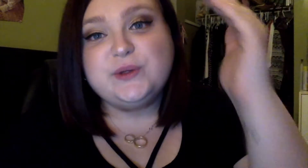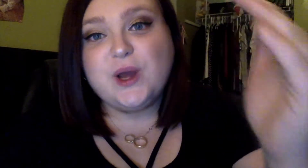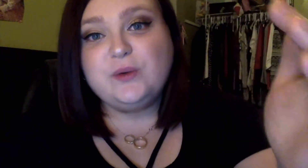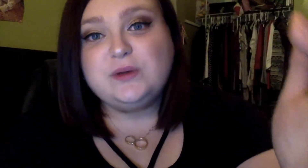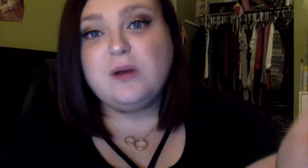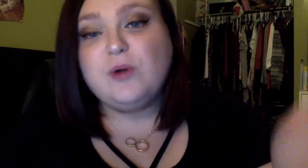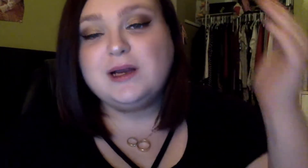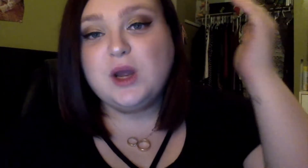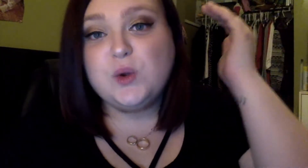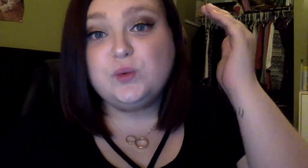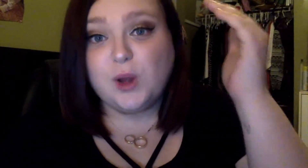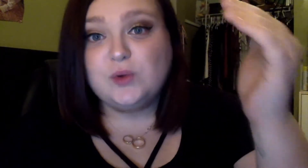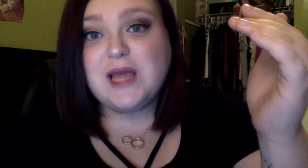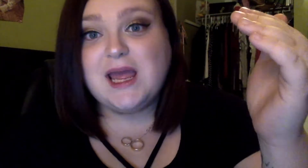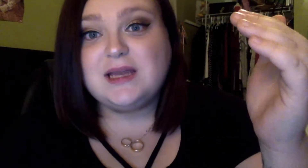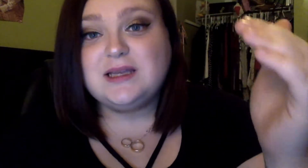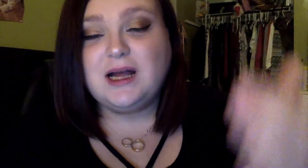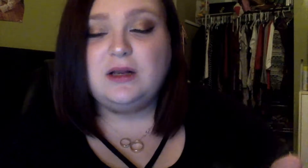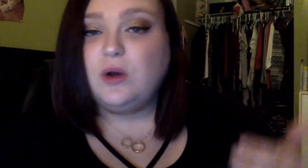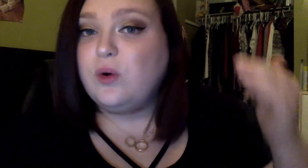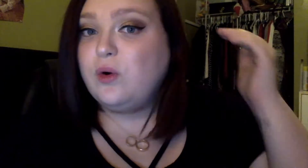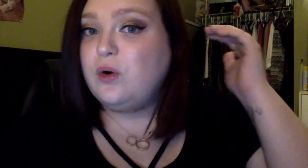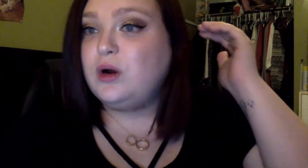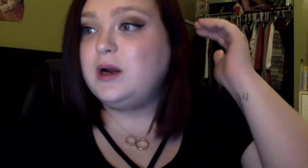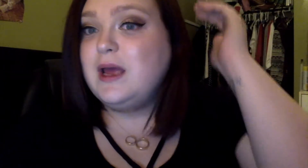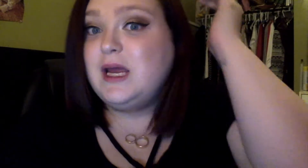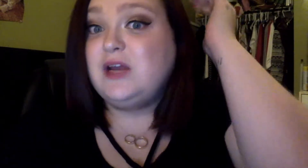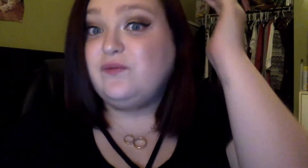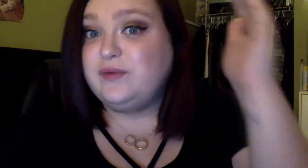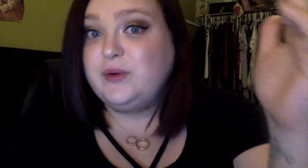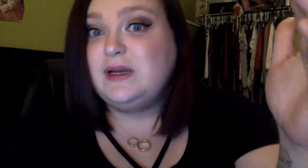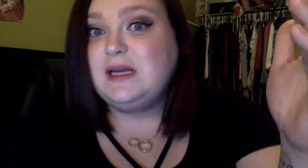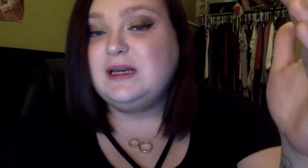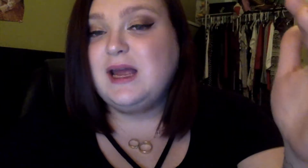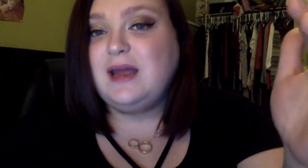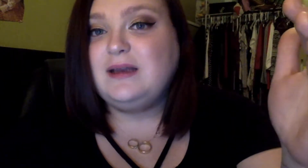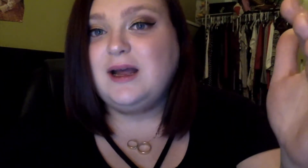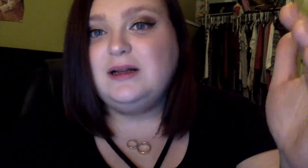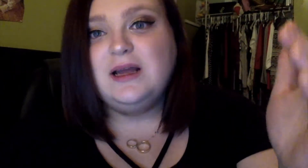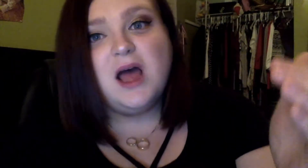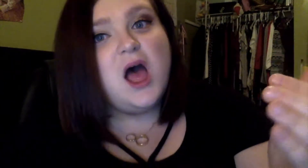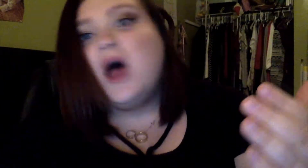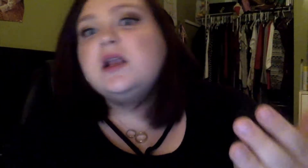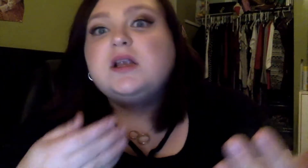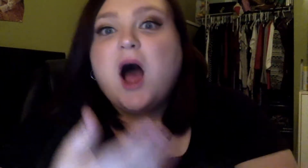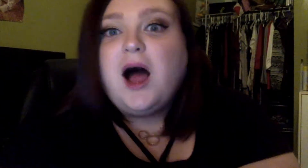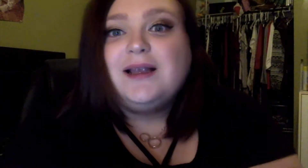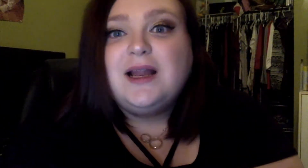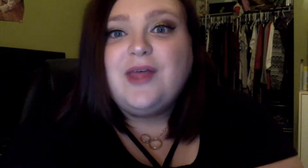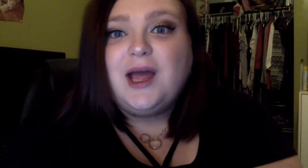know someone who knows ASL or is fluent in ASL, talk to them.